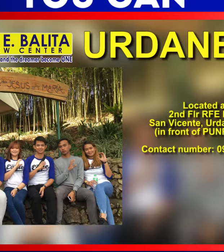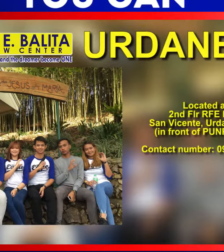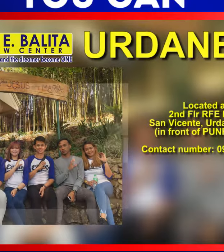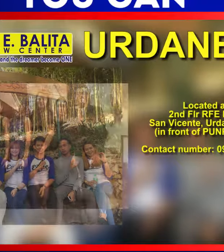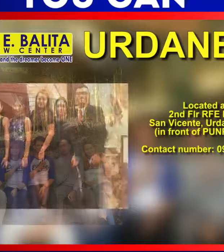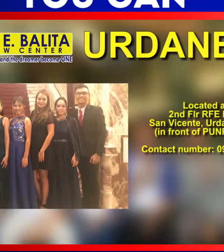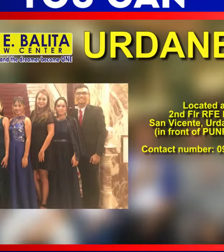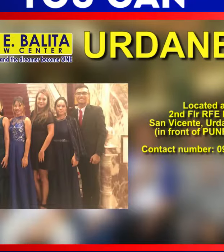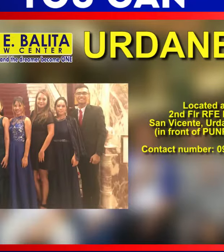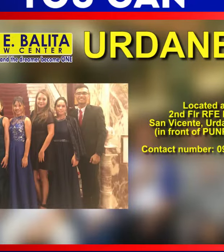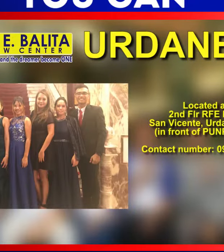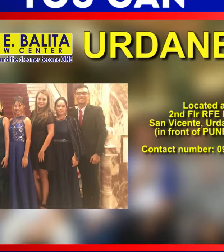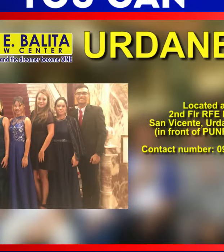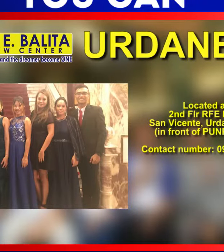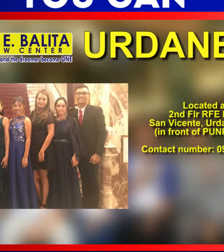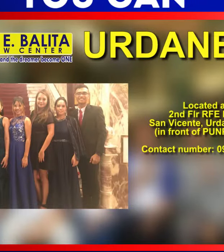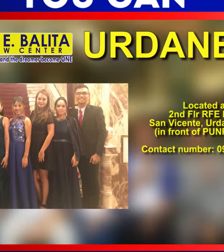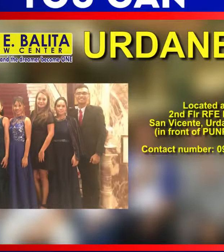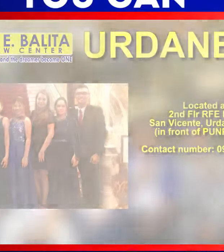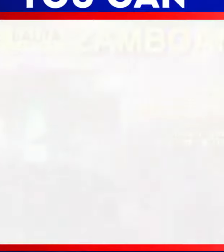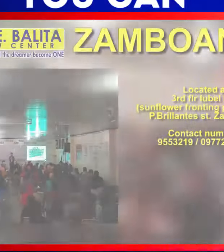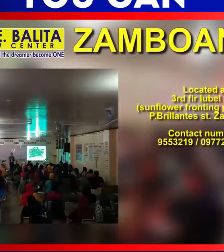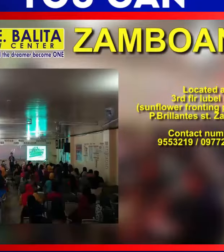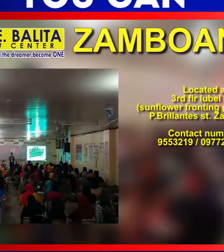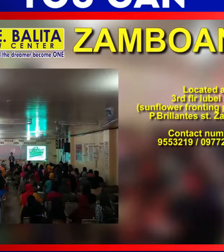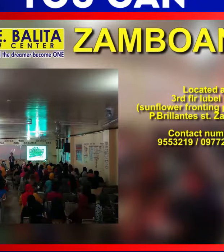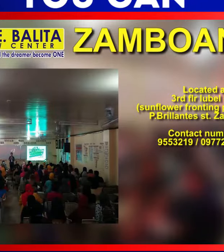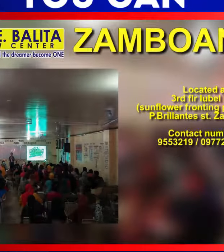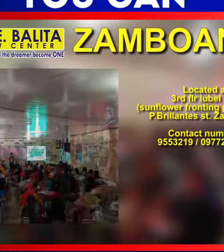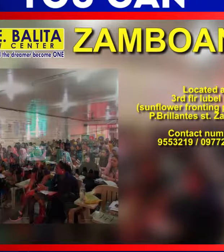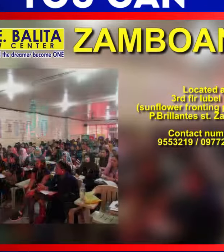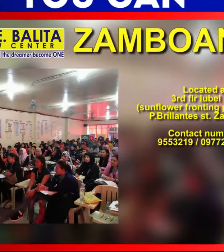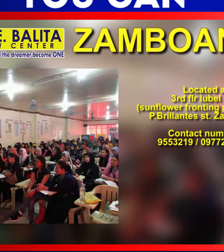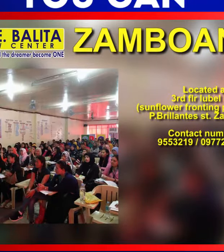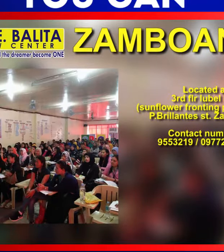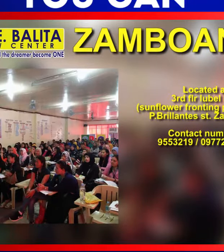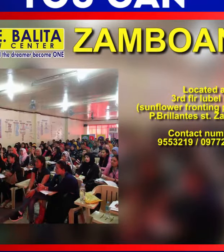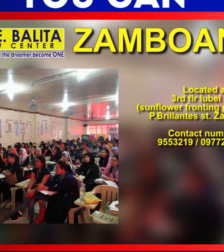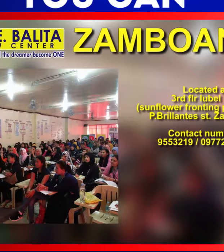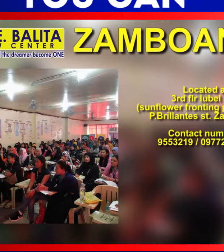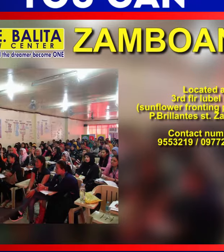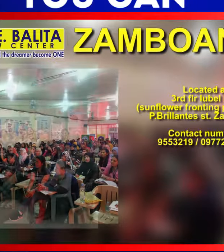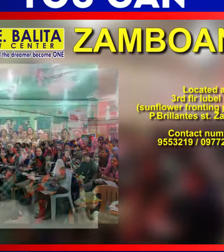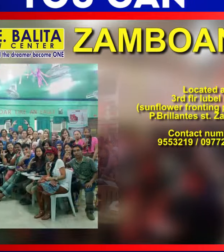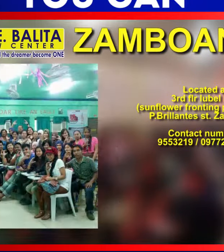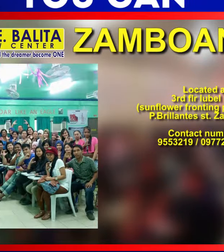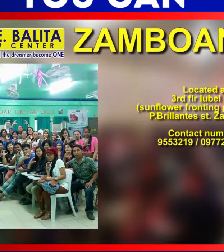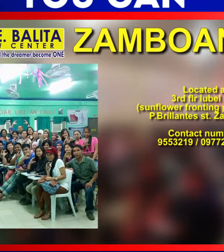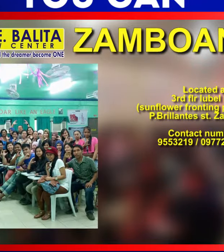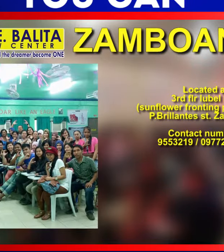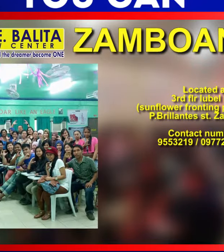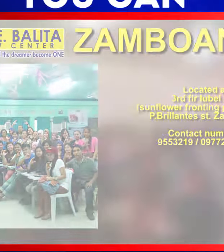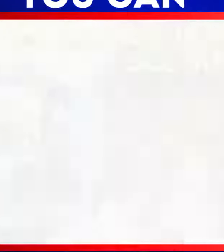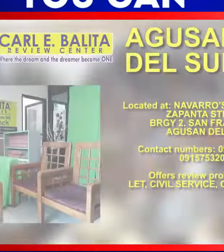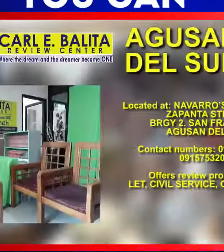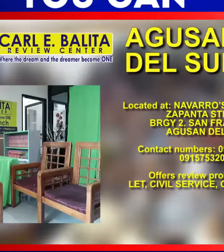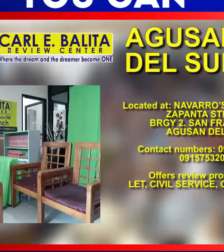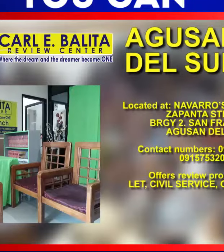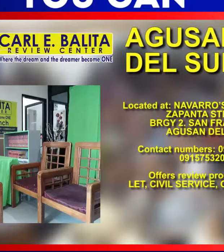With These Contact Numbers. CBRC Zamboanga, located at With These Contact Numbers. CBRC